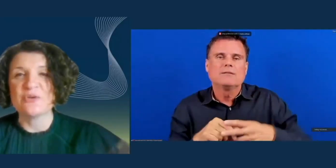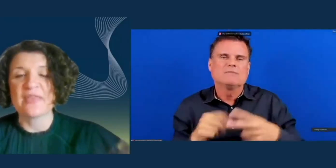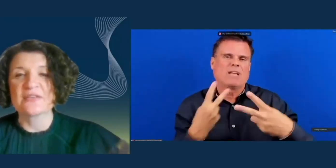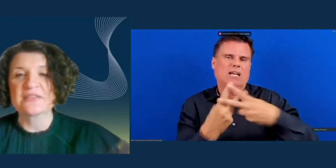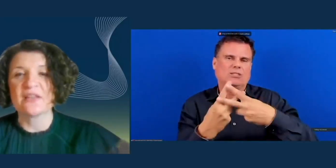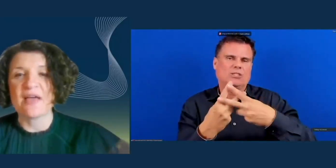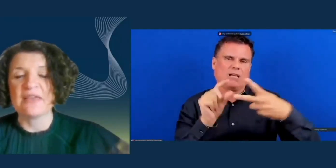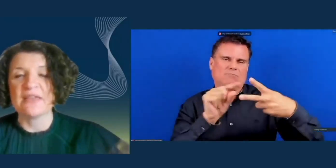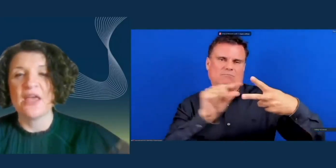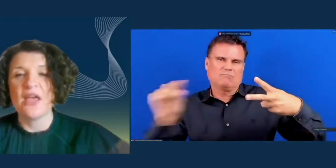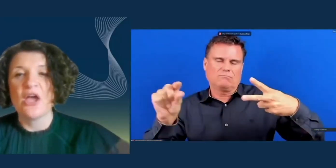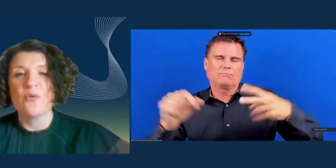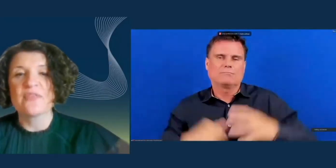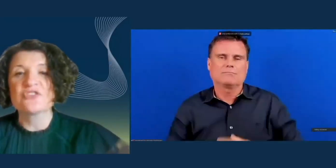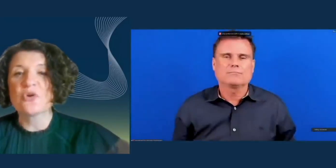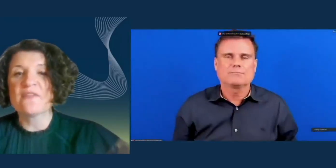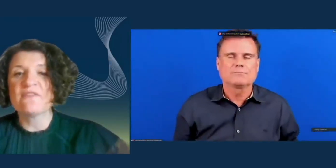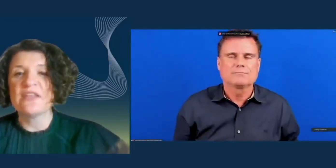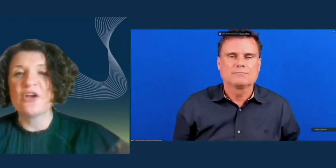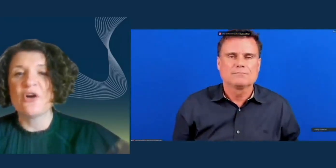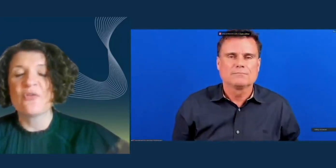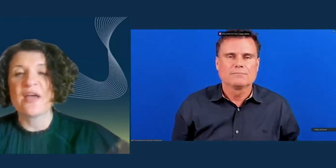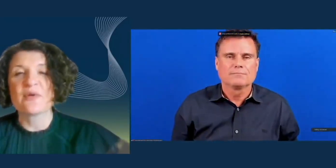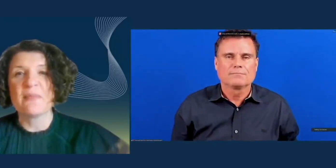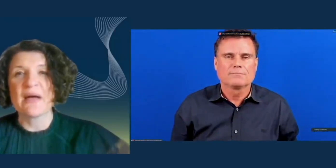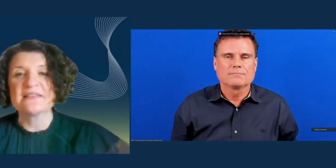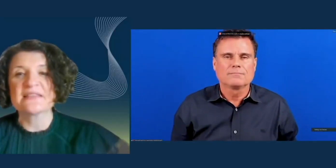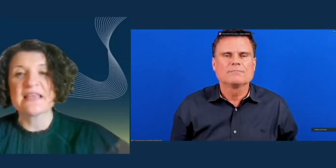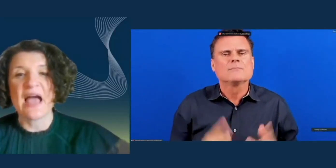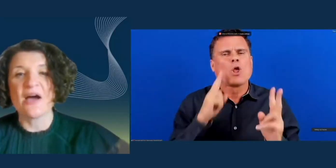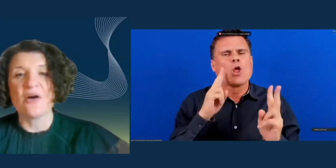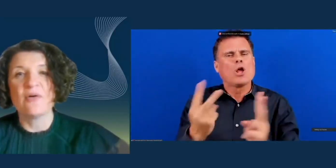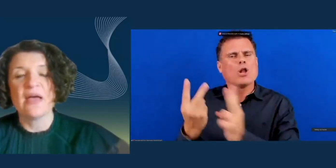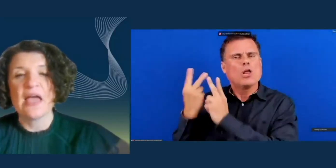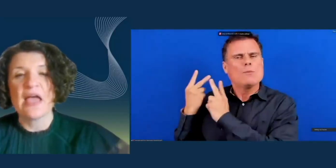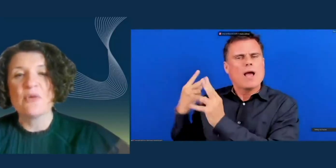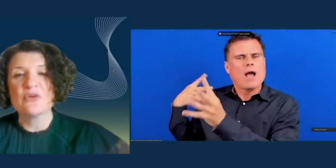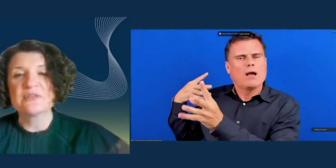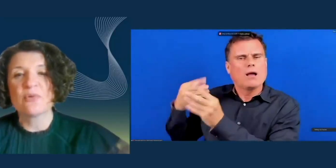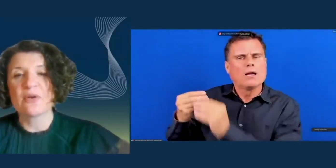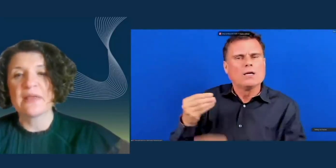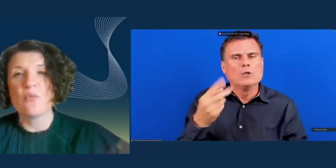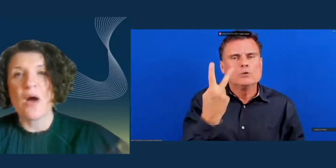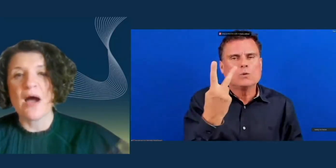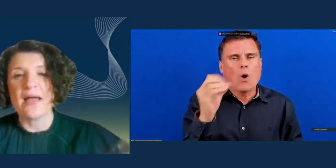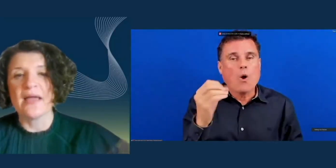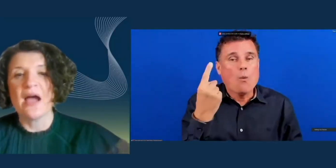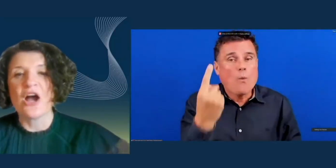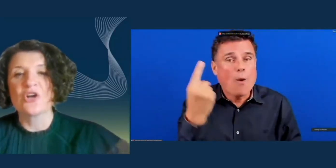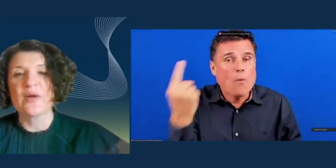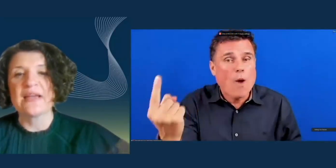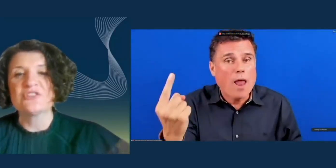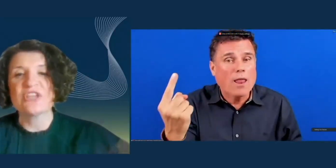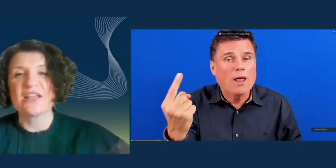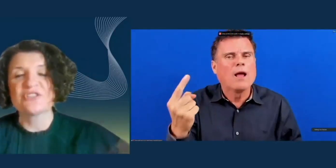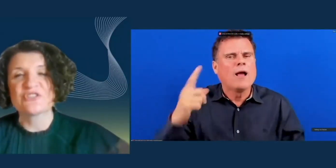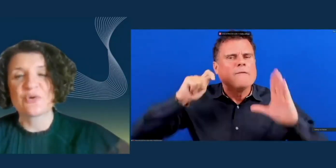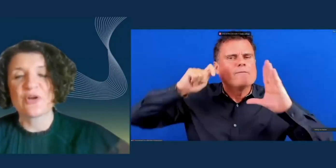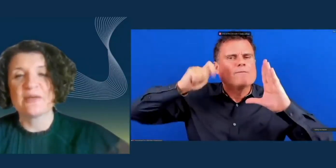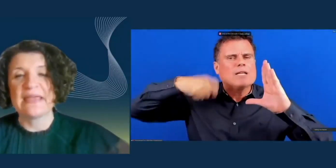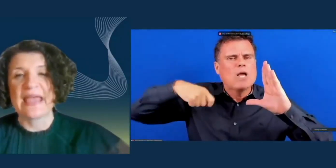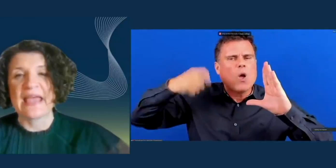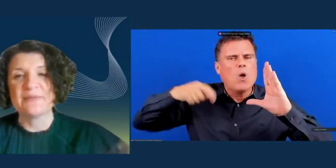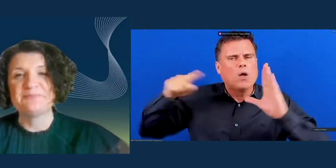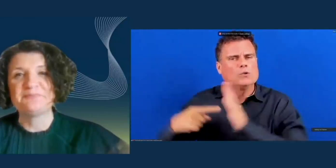in 2011 with a short video that reminds us how, and most importantly, why our Grand Challenge